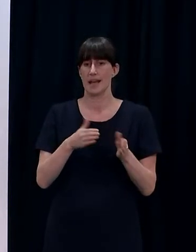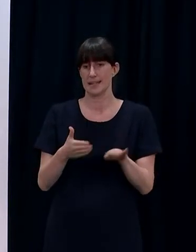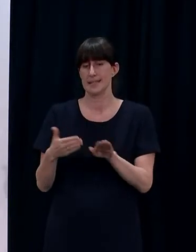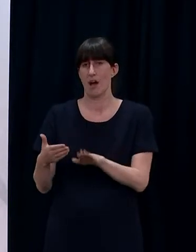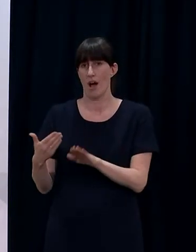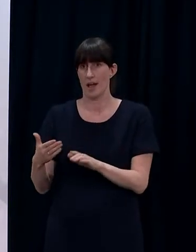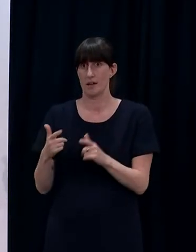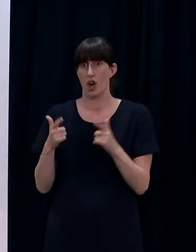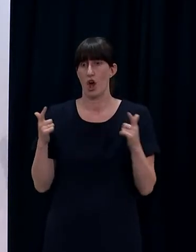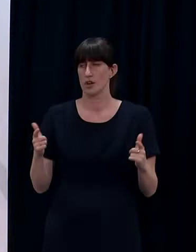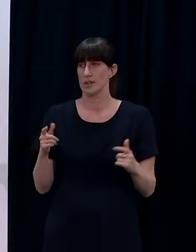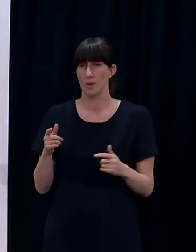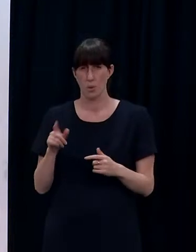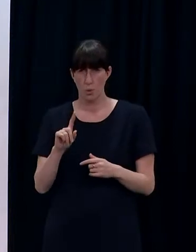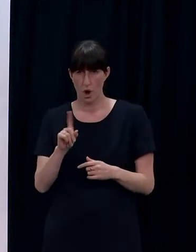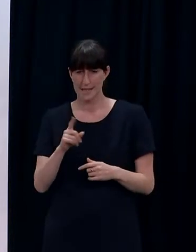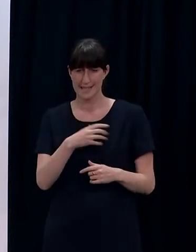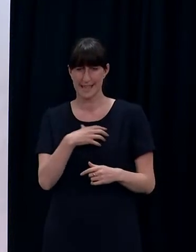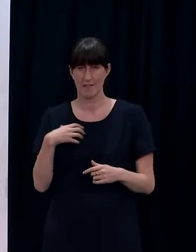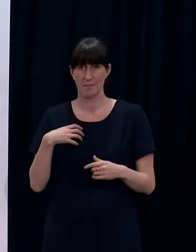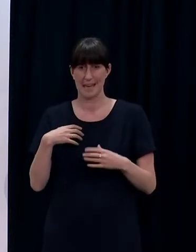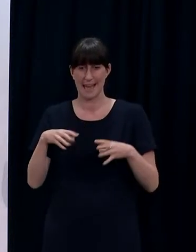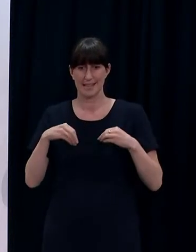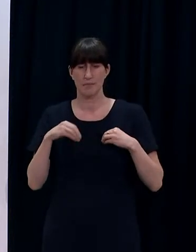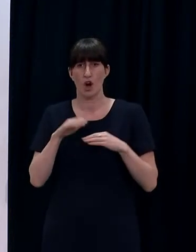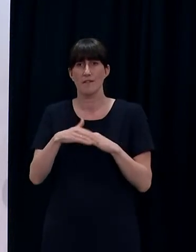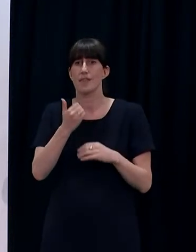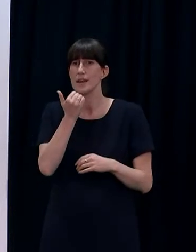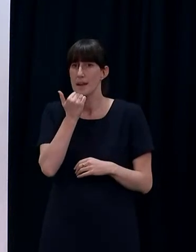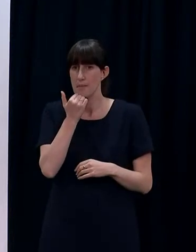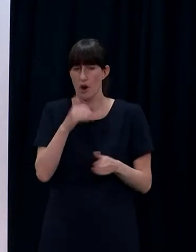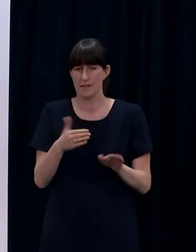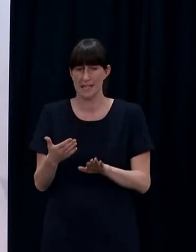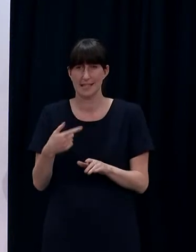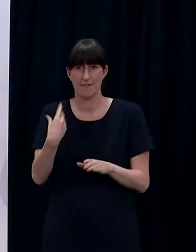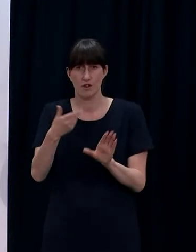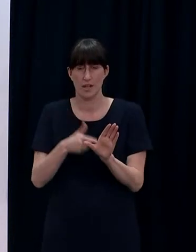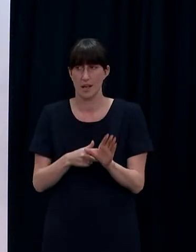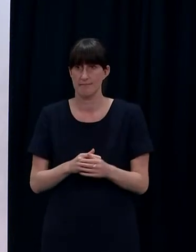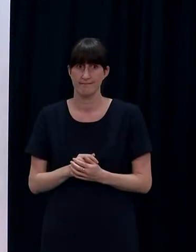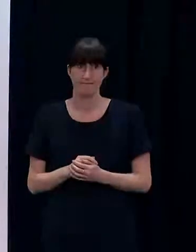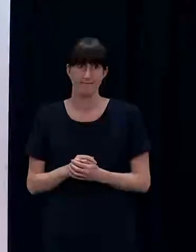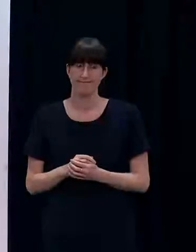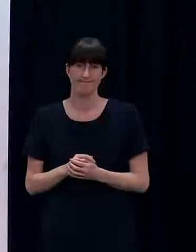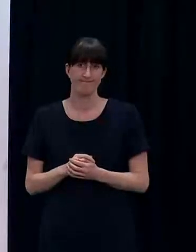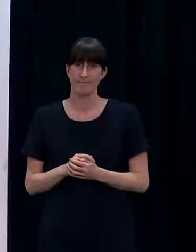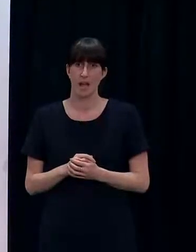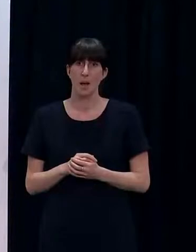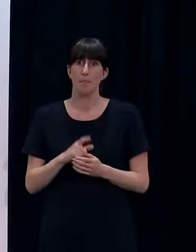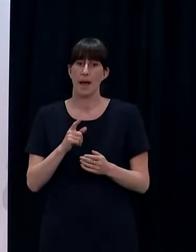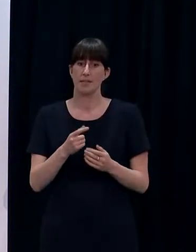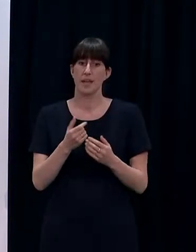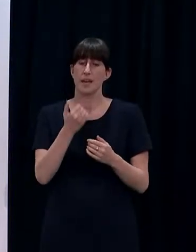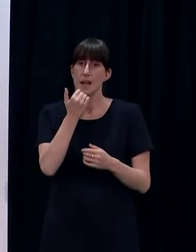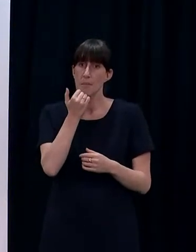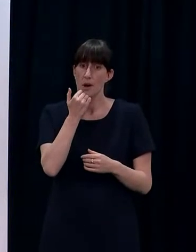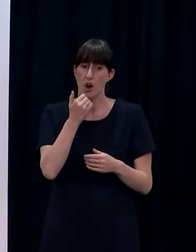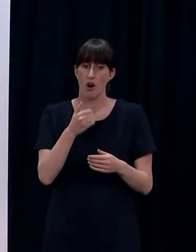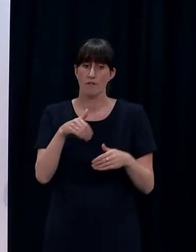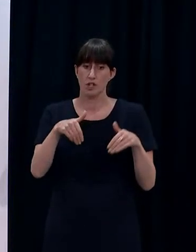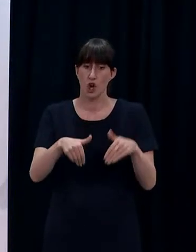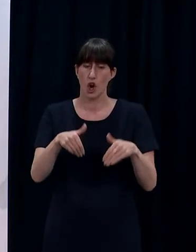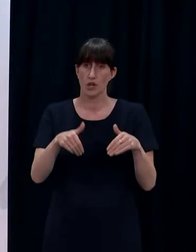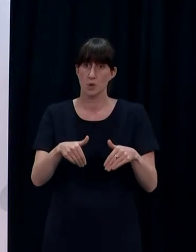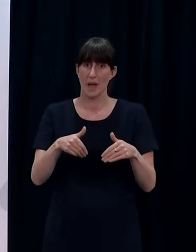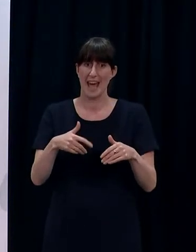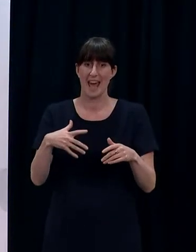to put a number on that, but I agree with you that the number of dogs who have been euthanased and the injuries that we have